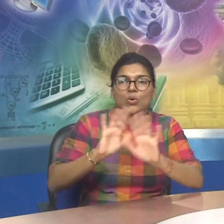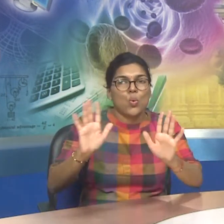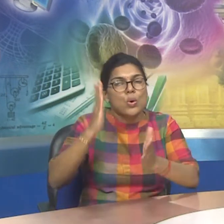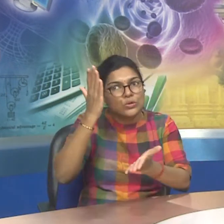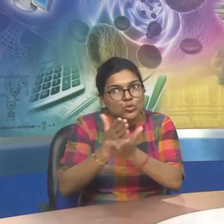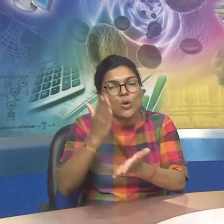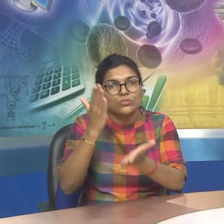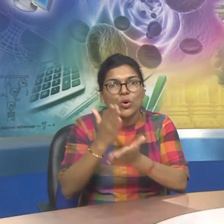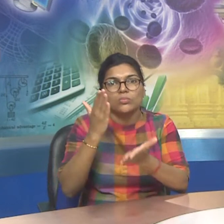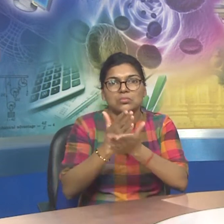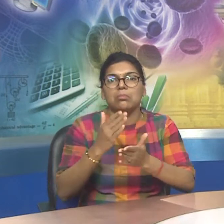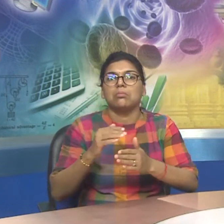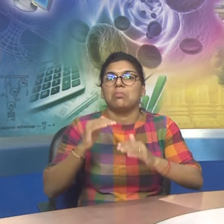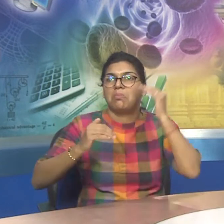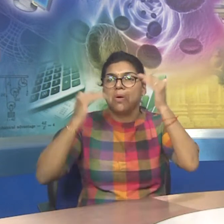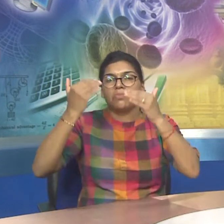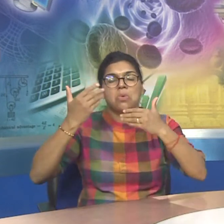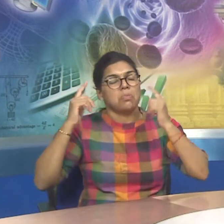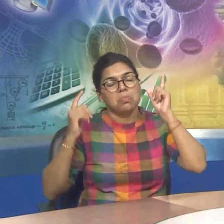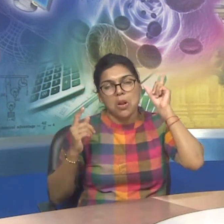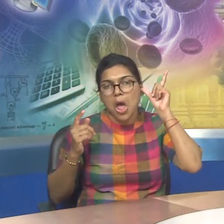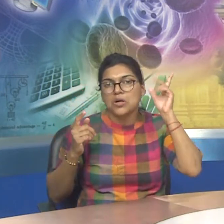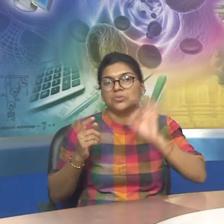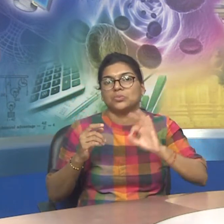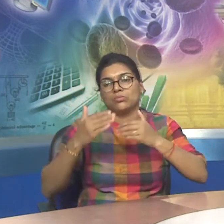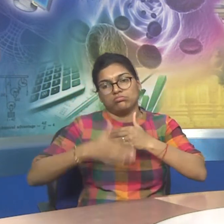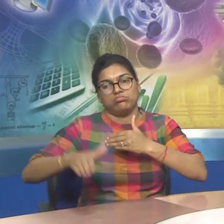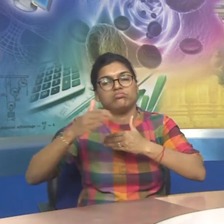But it is the adults who are destroying it.